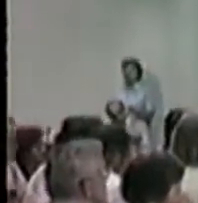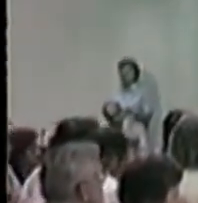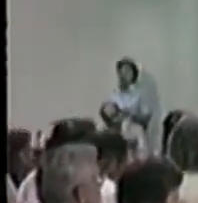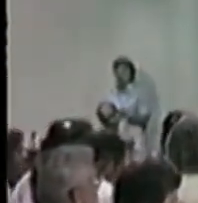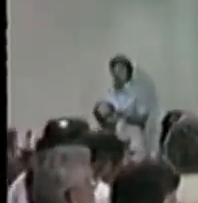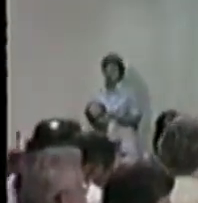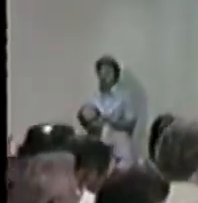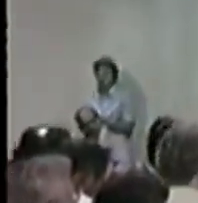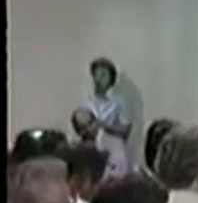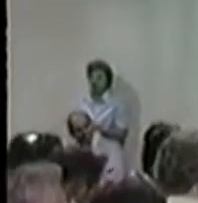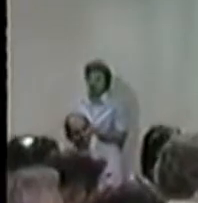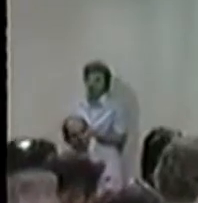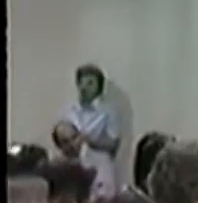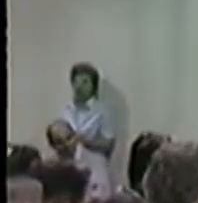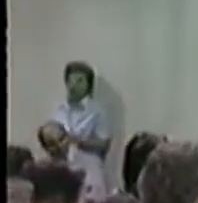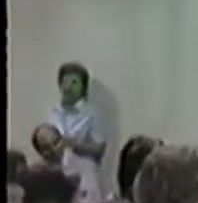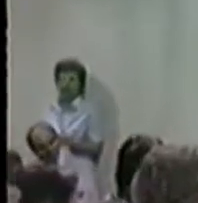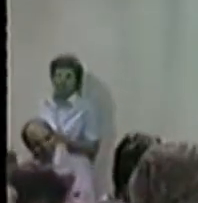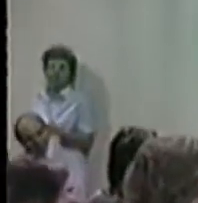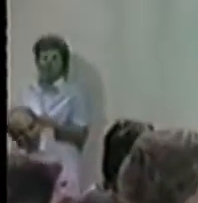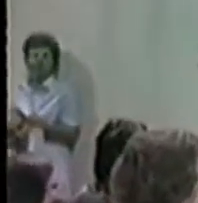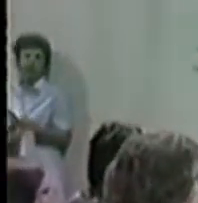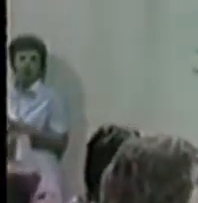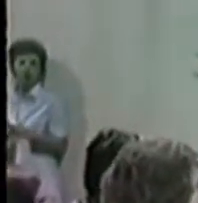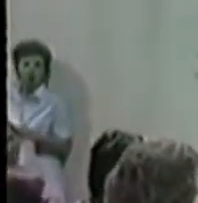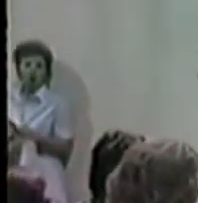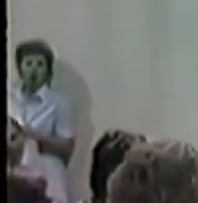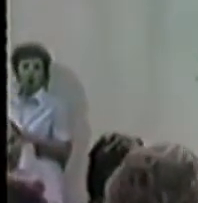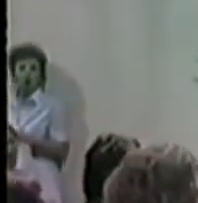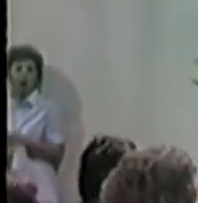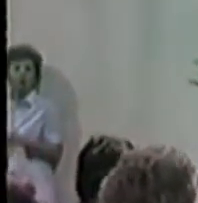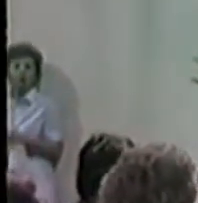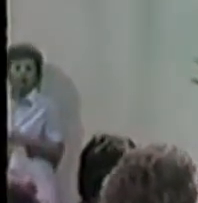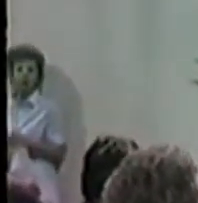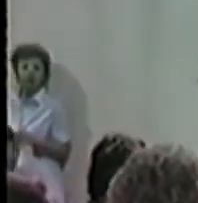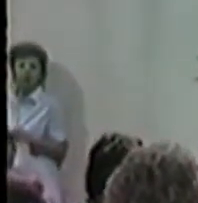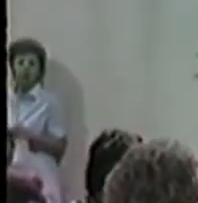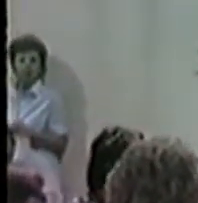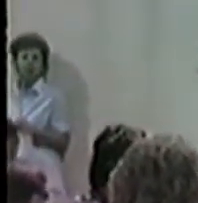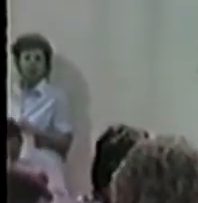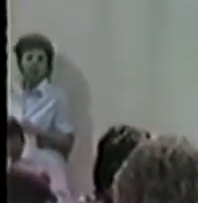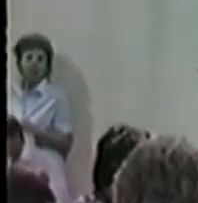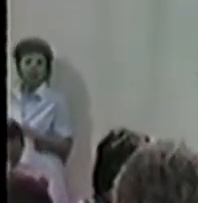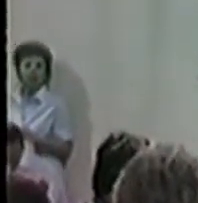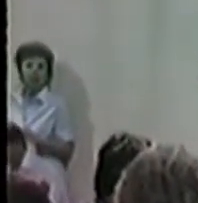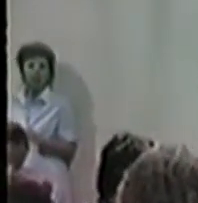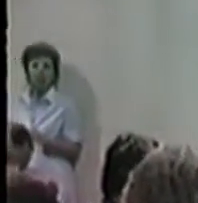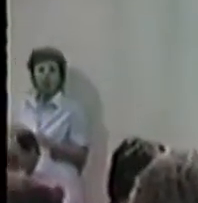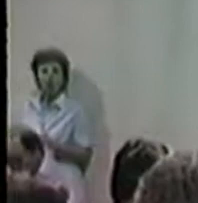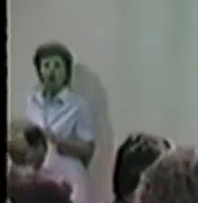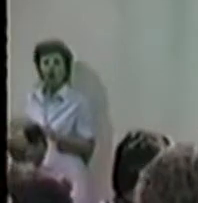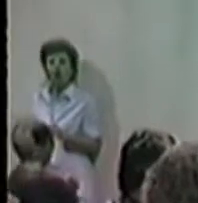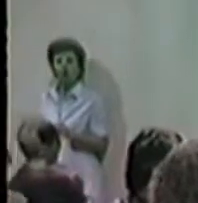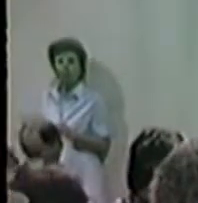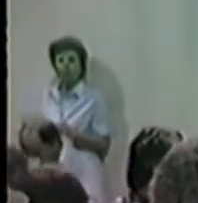in, Lord, I want